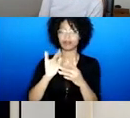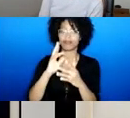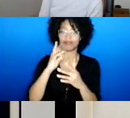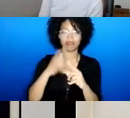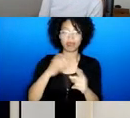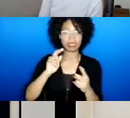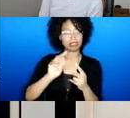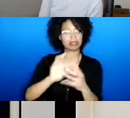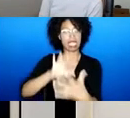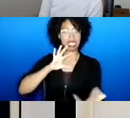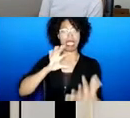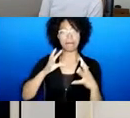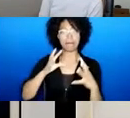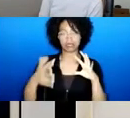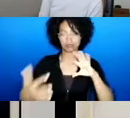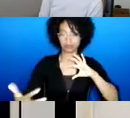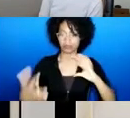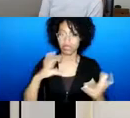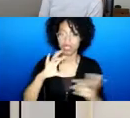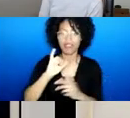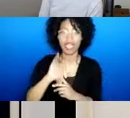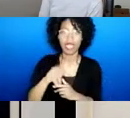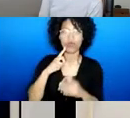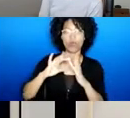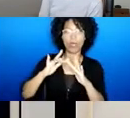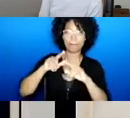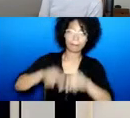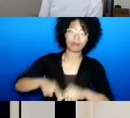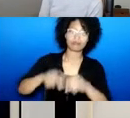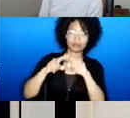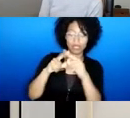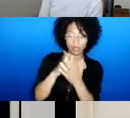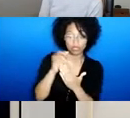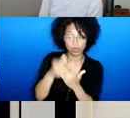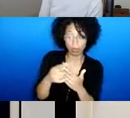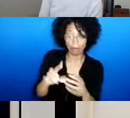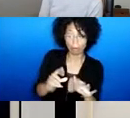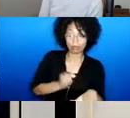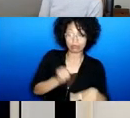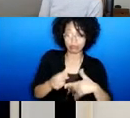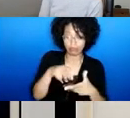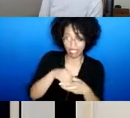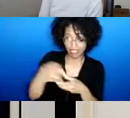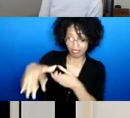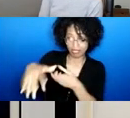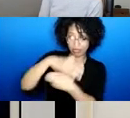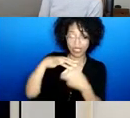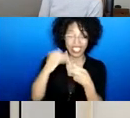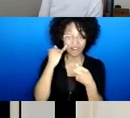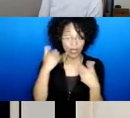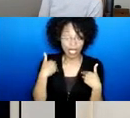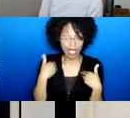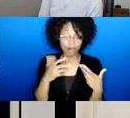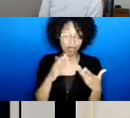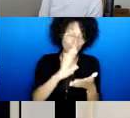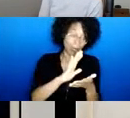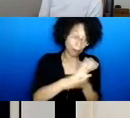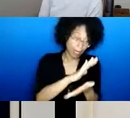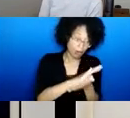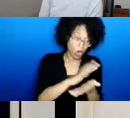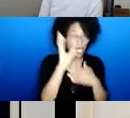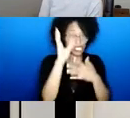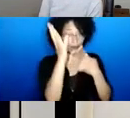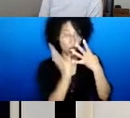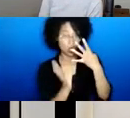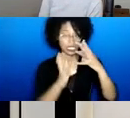can be located in the gallery, including if you have a paper in a symposia session. You can be located in the